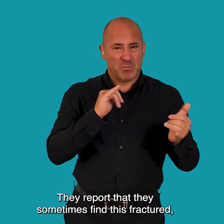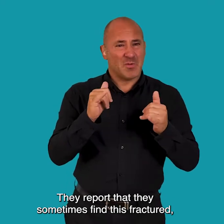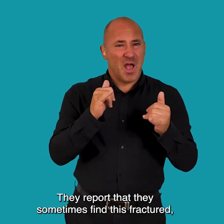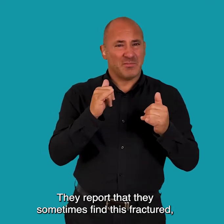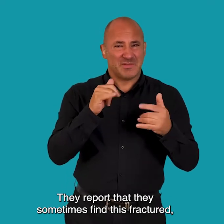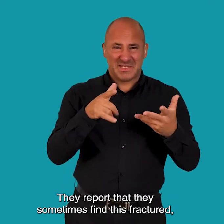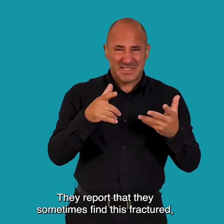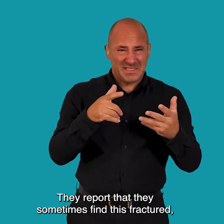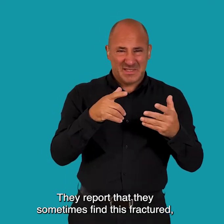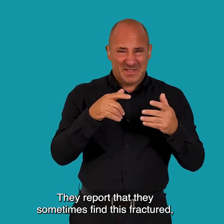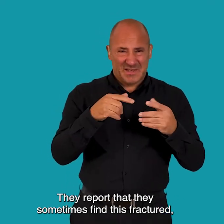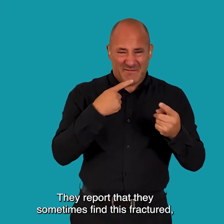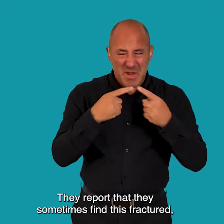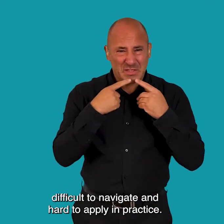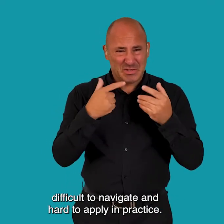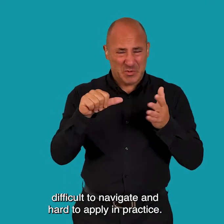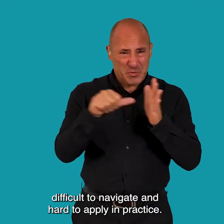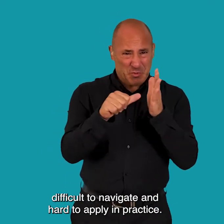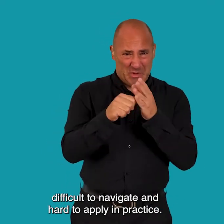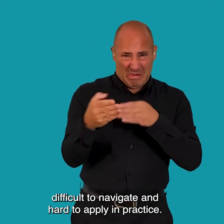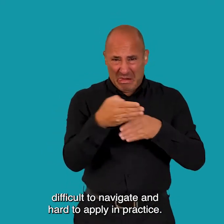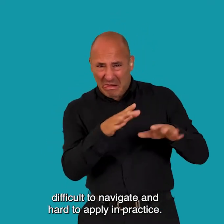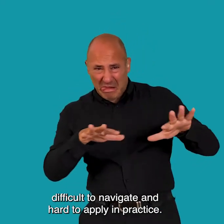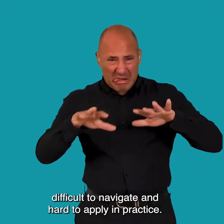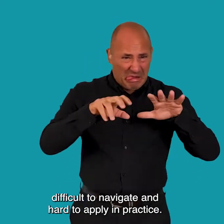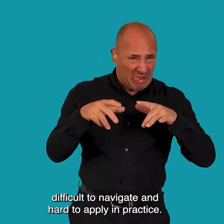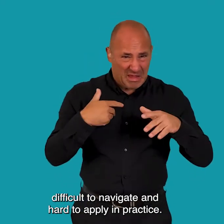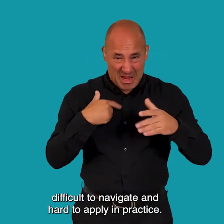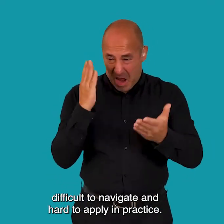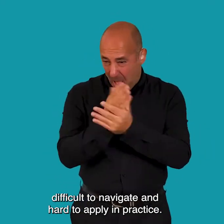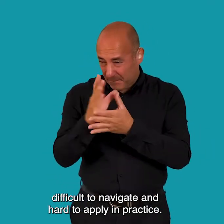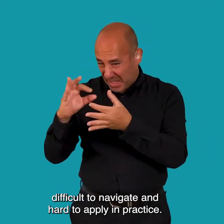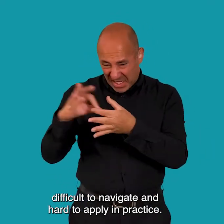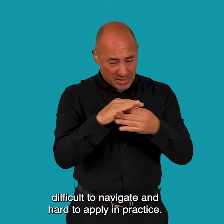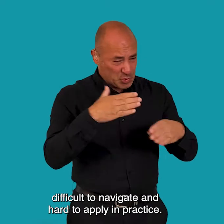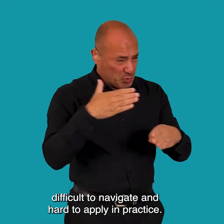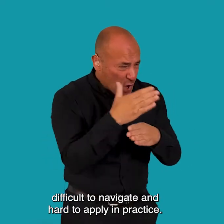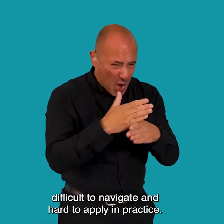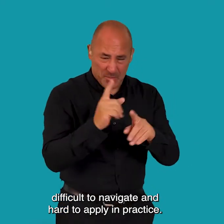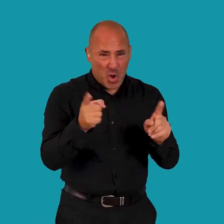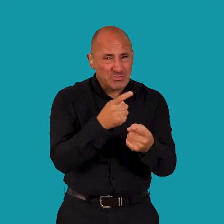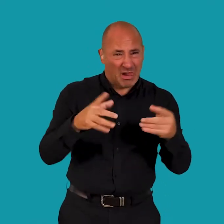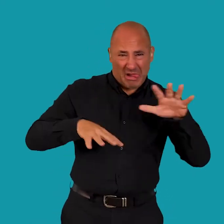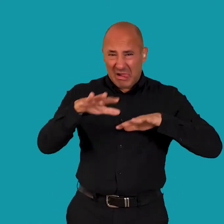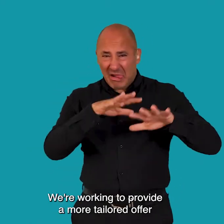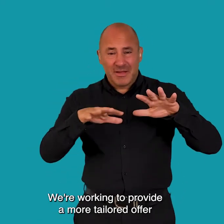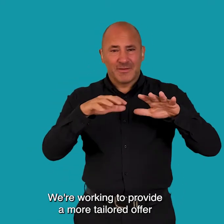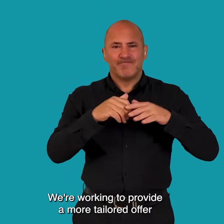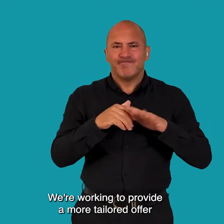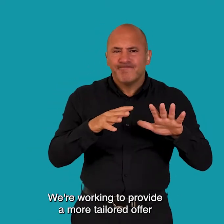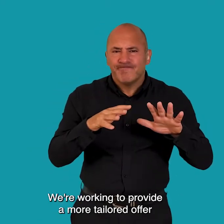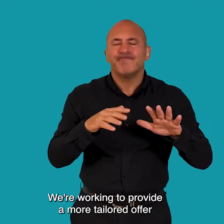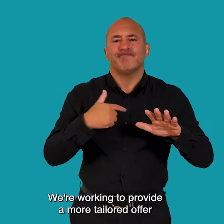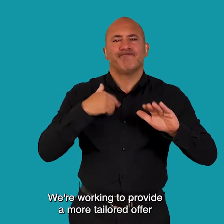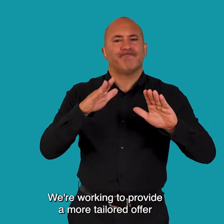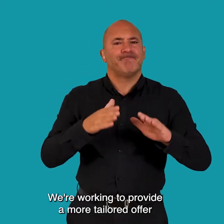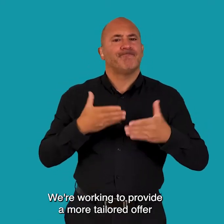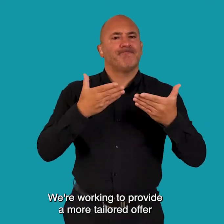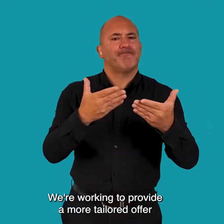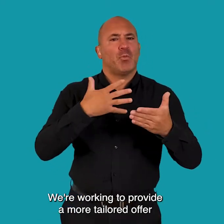sometimes find this fractured, difficult to navigate, and hard to apply in practice. We're working to provide a more tailored offer